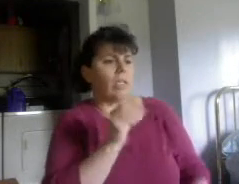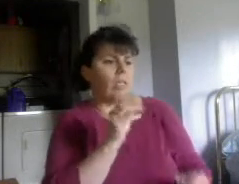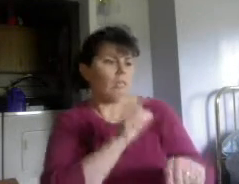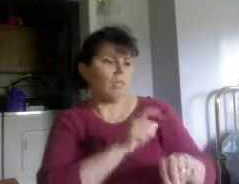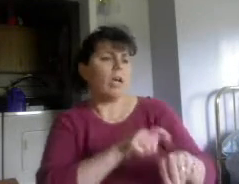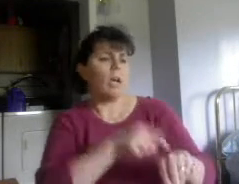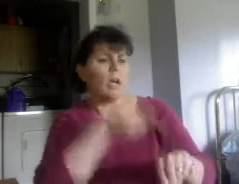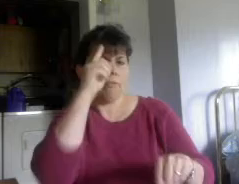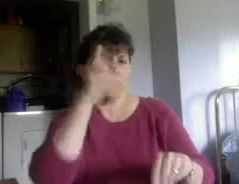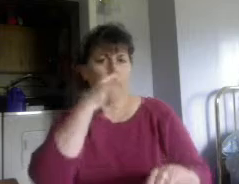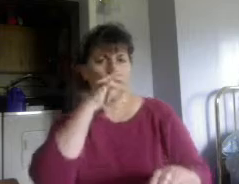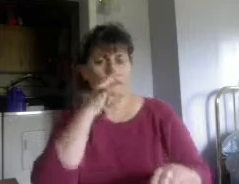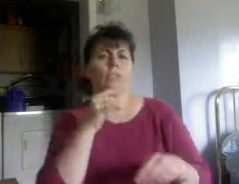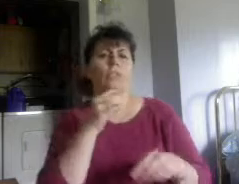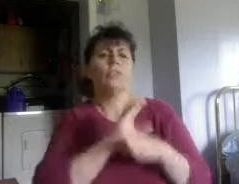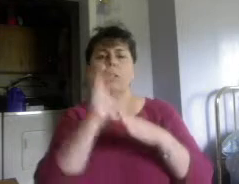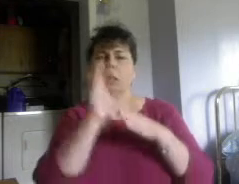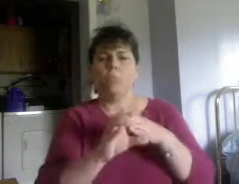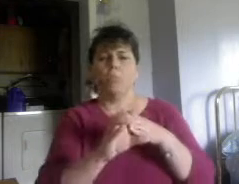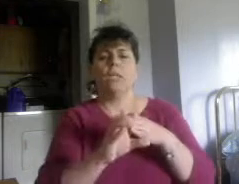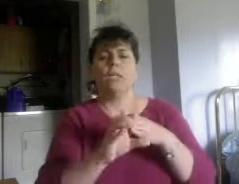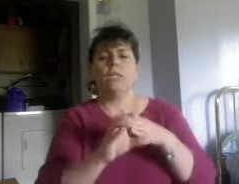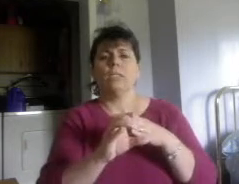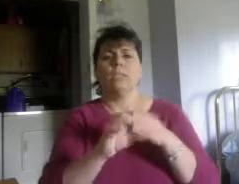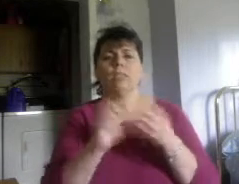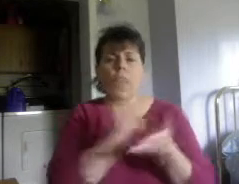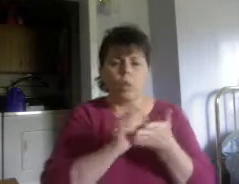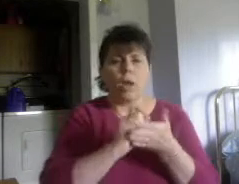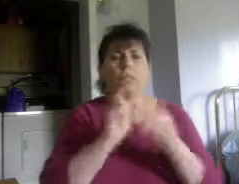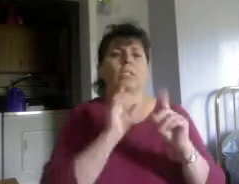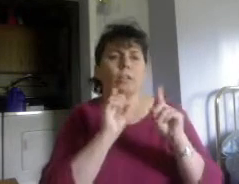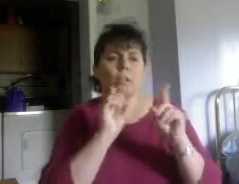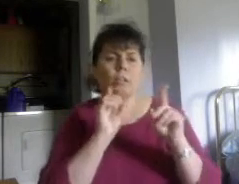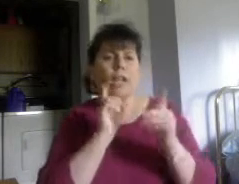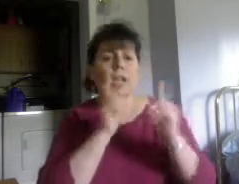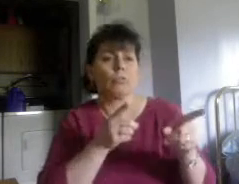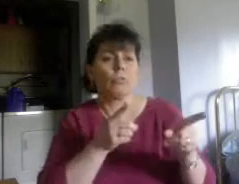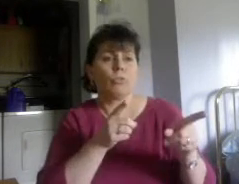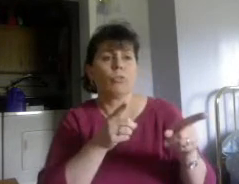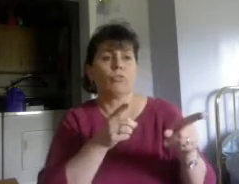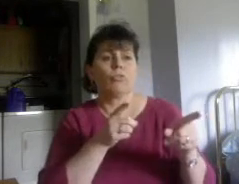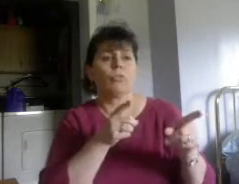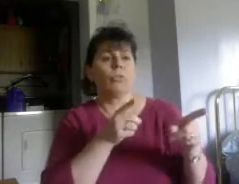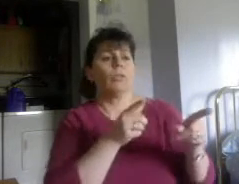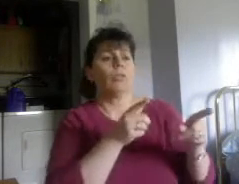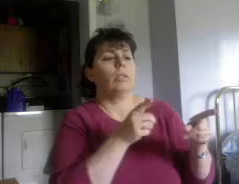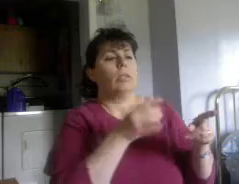their own space. And then you can strategically place them in small groups and ask them to share their